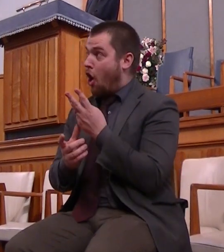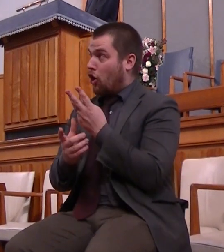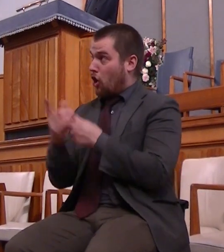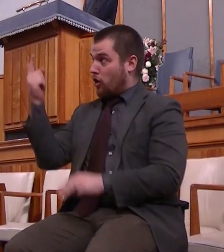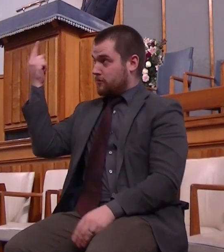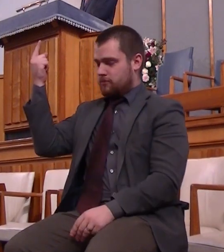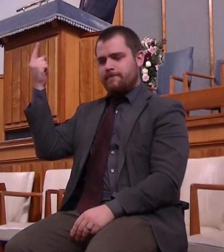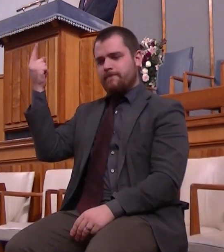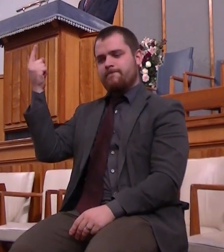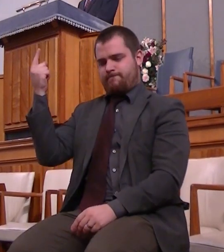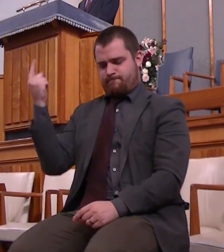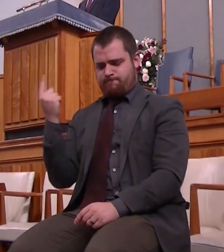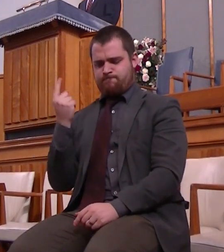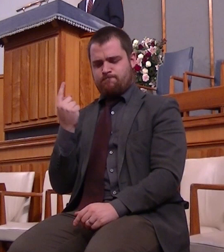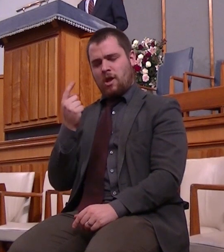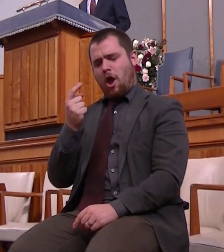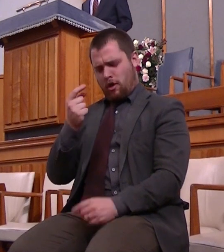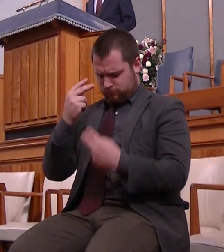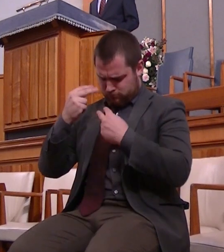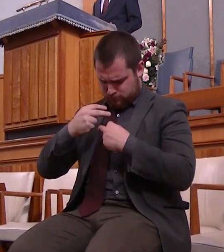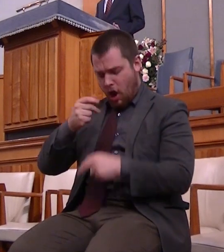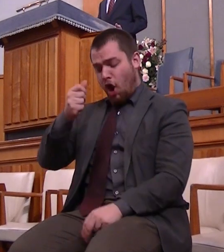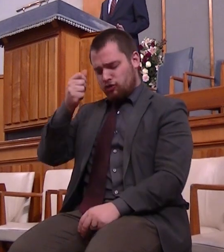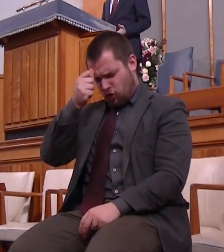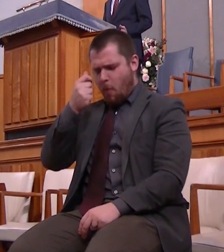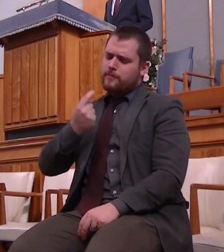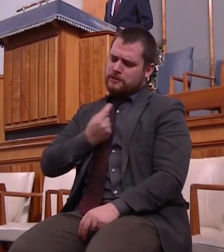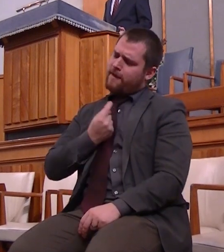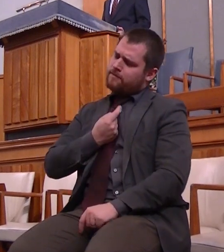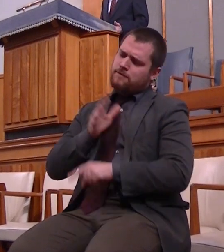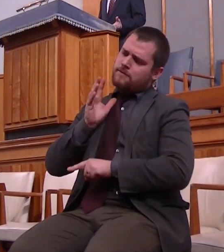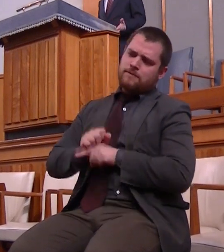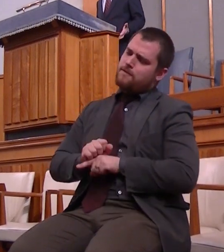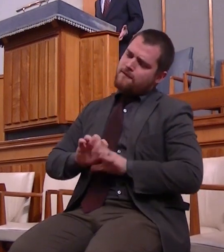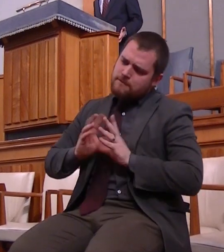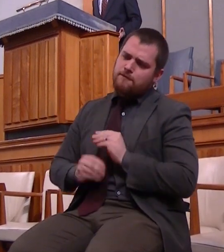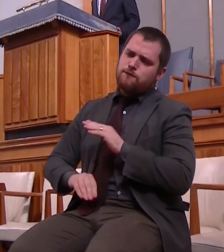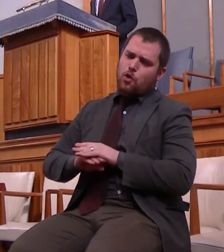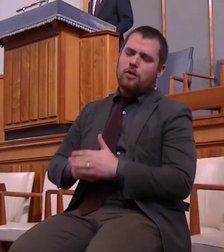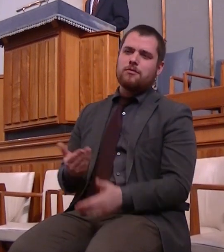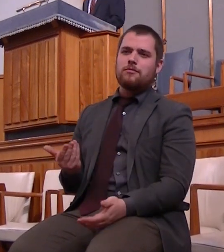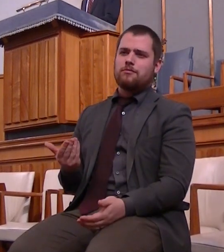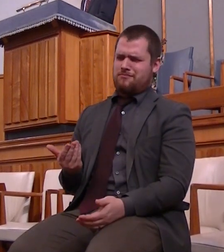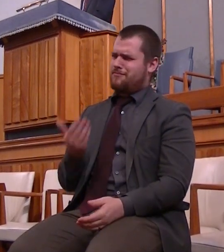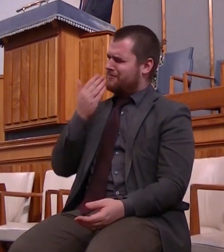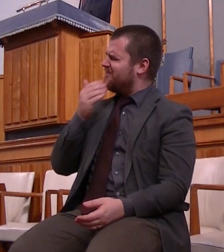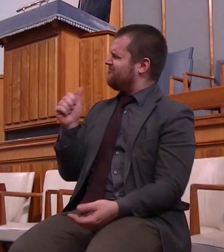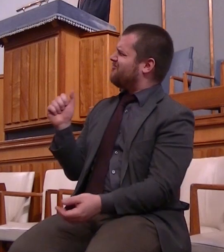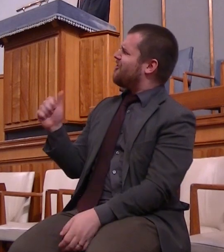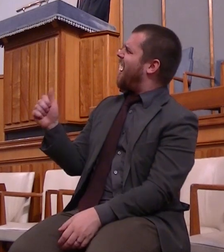it's important to say this, because we don't know ourselves. Don't you often say of somebody, he doesn't